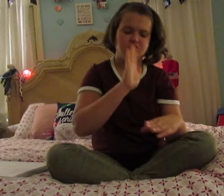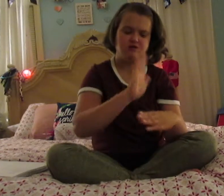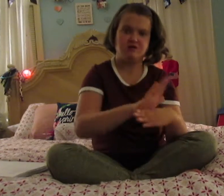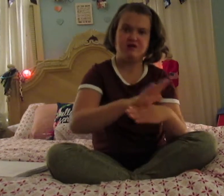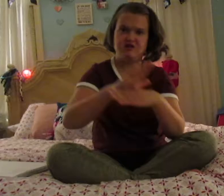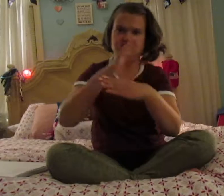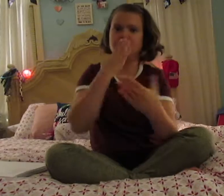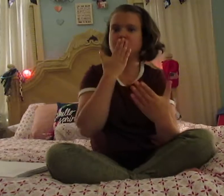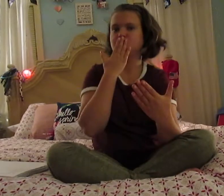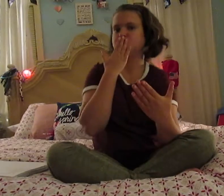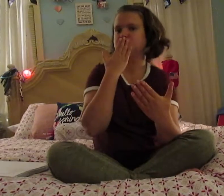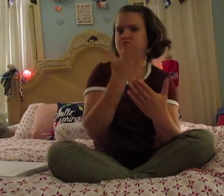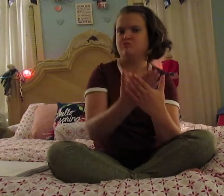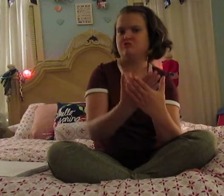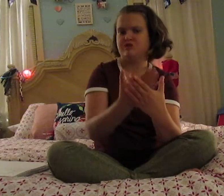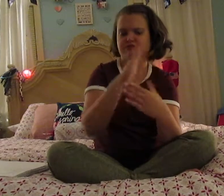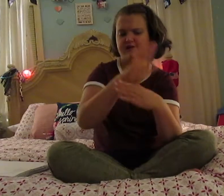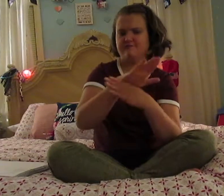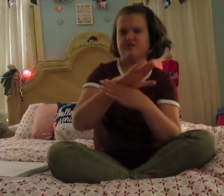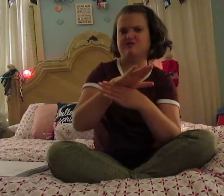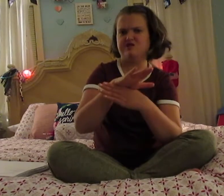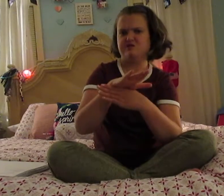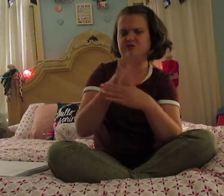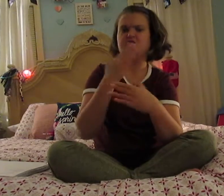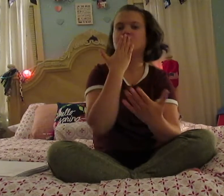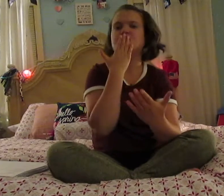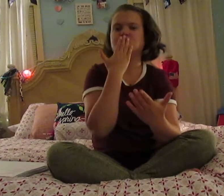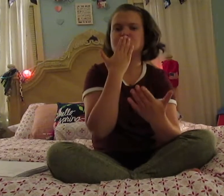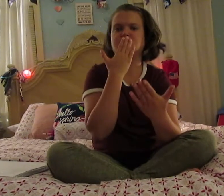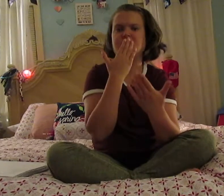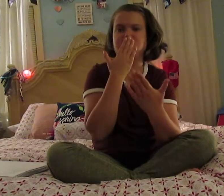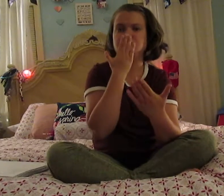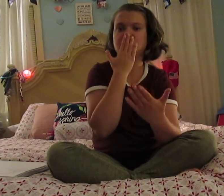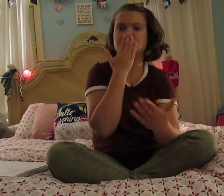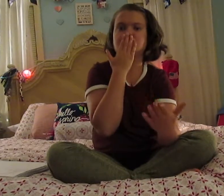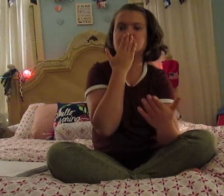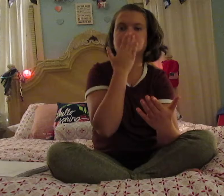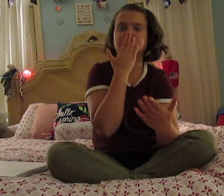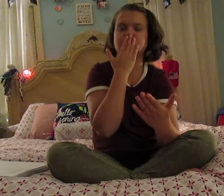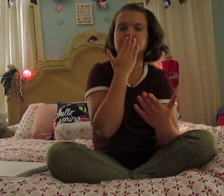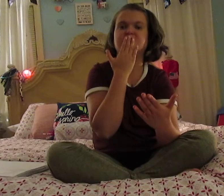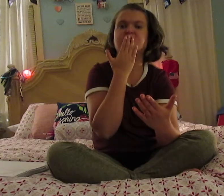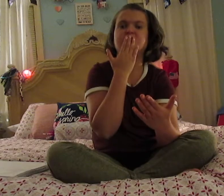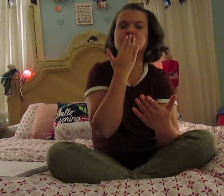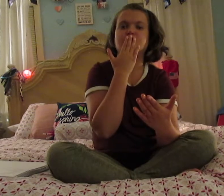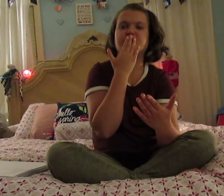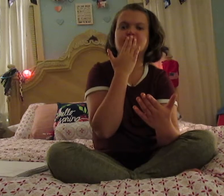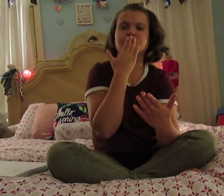Night. Night. Same thing but this. Good afternoon. Your mouth